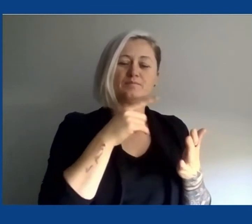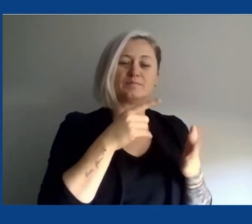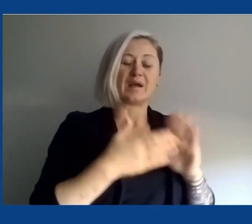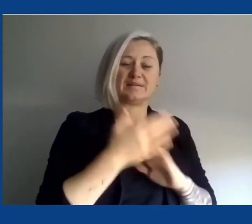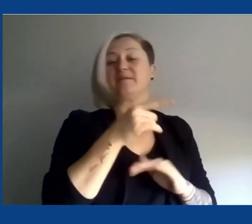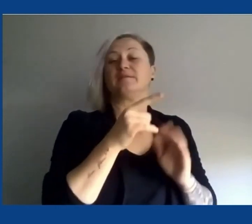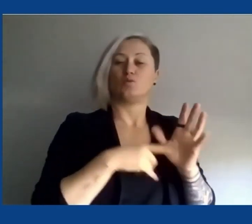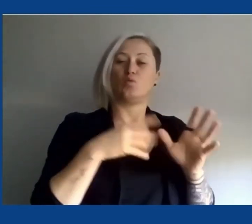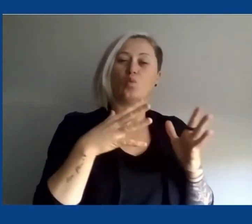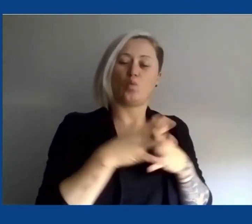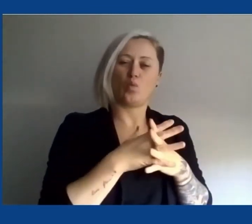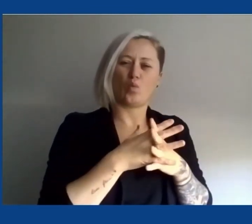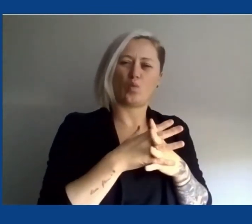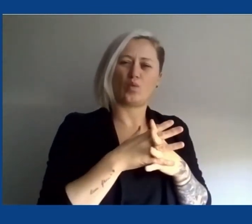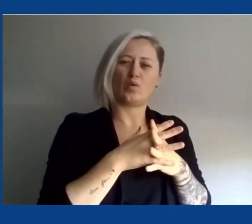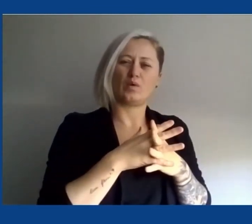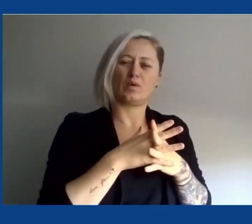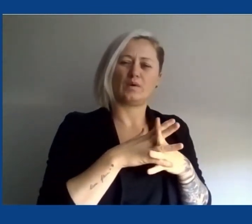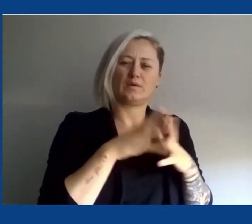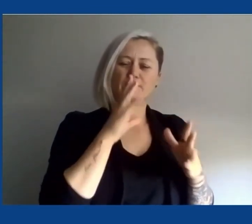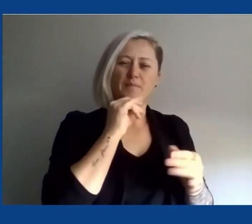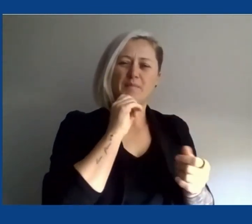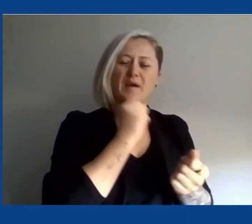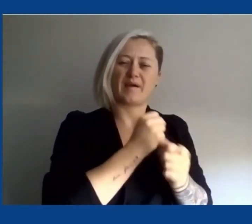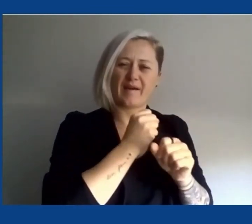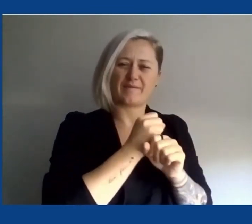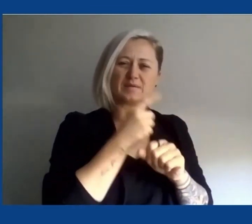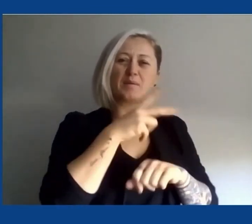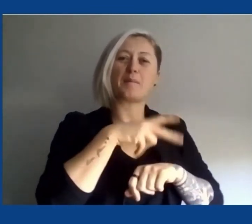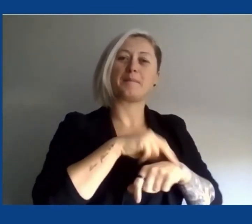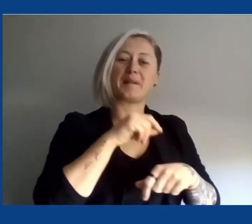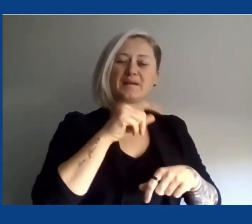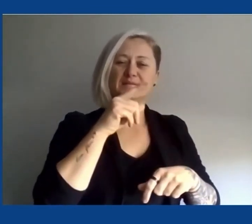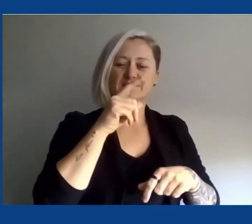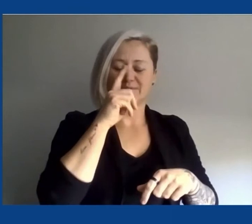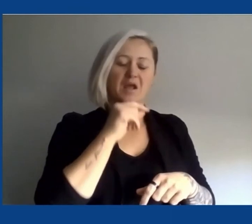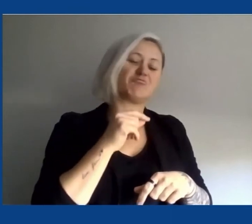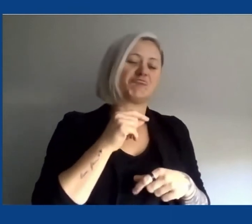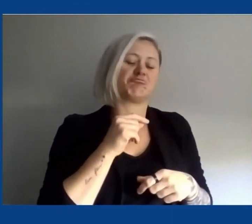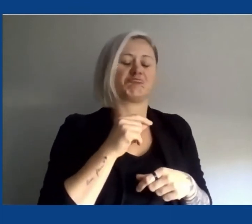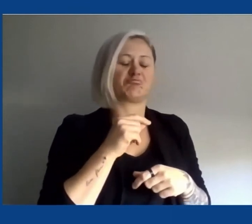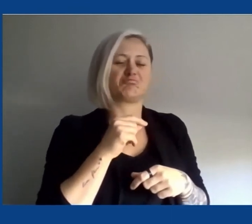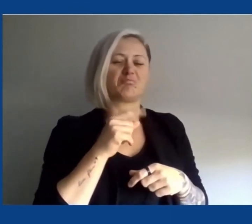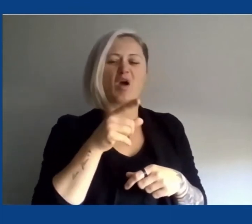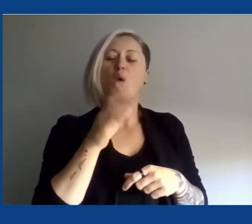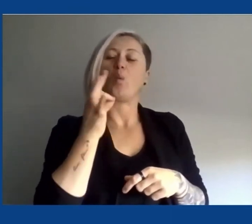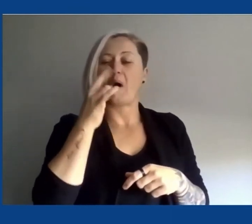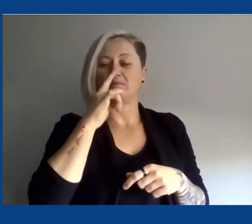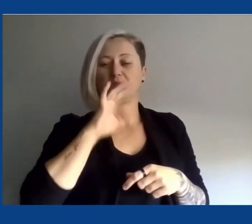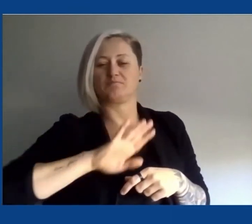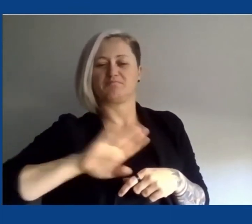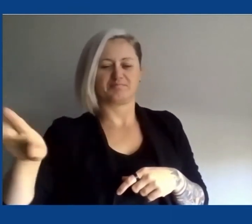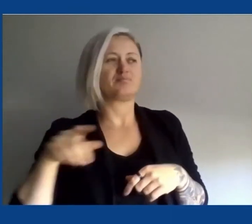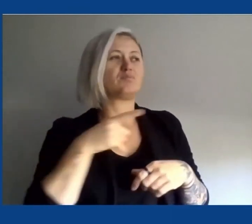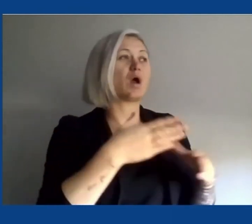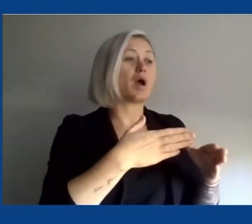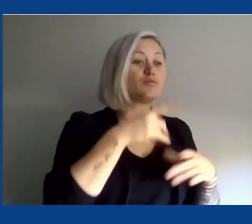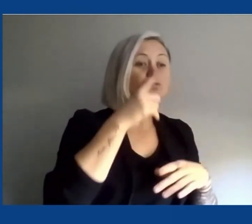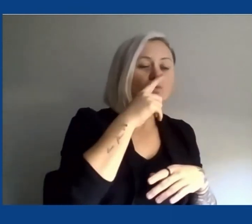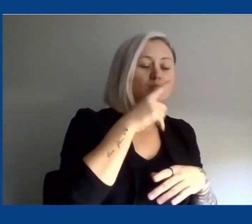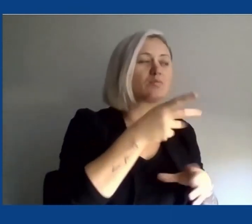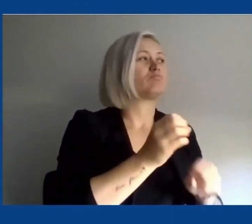that implemented by the NT government, the police can exercise their discretion to do so for a period of up to four hours or